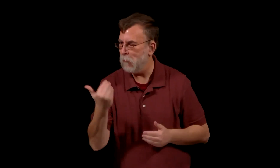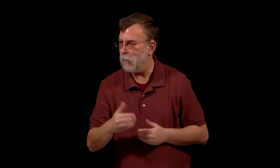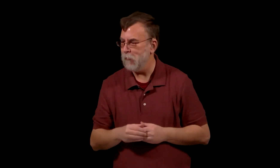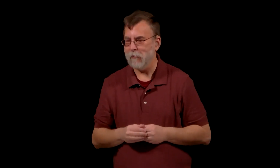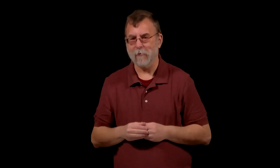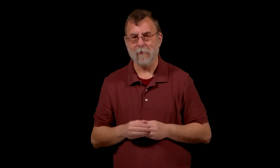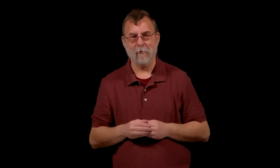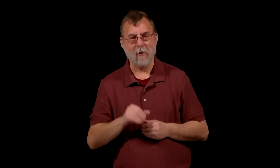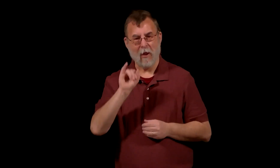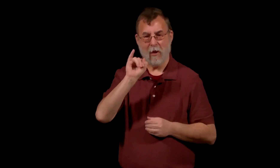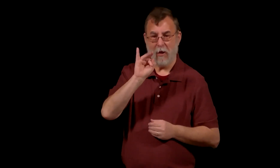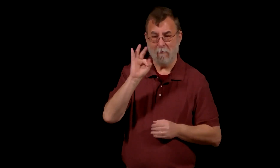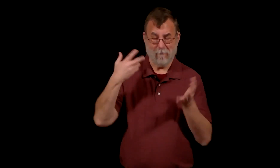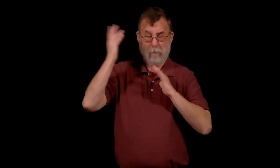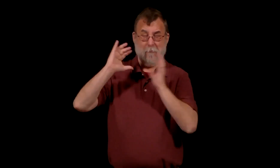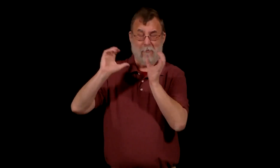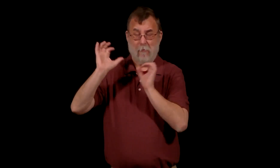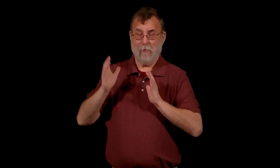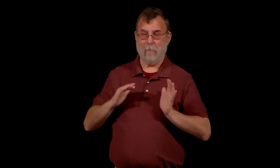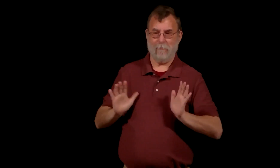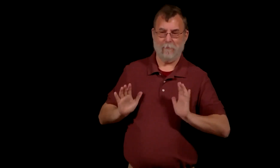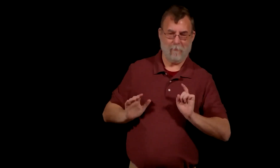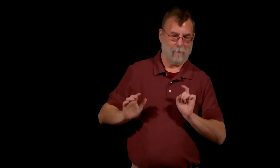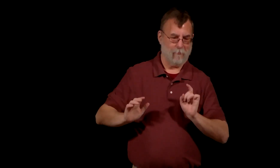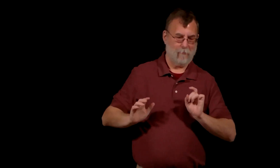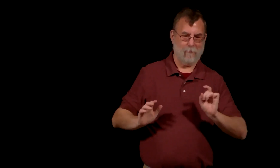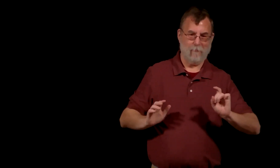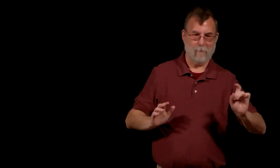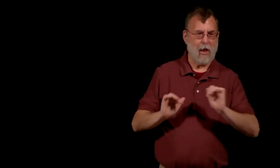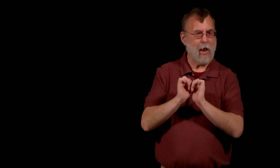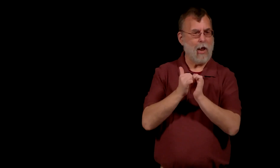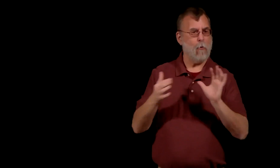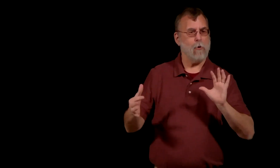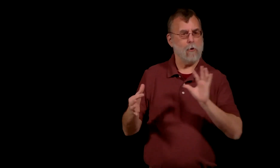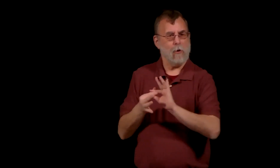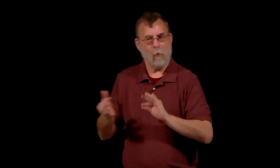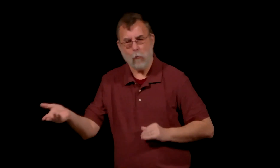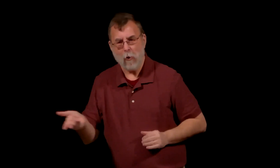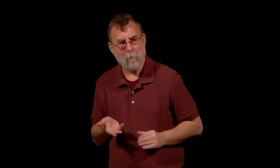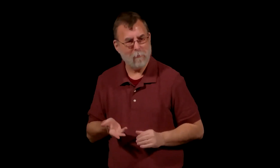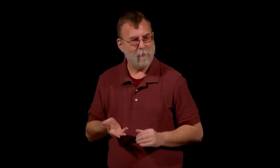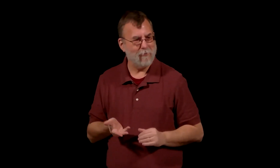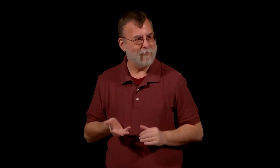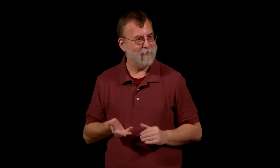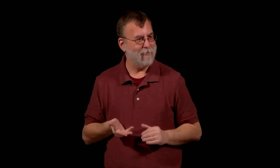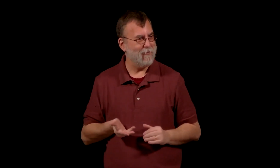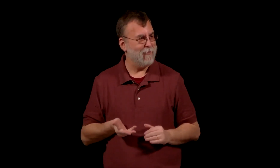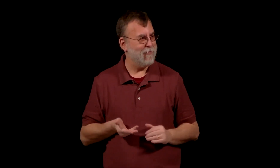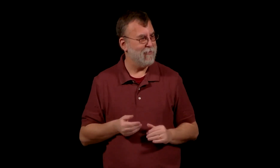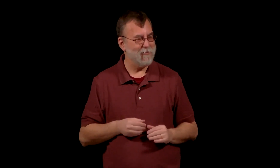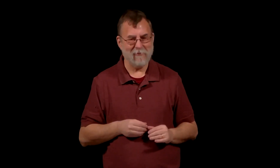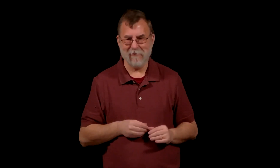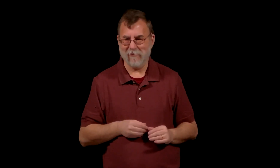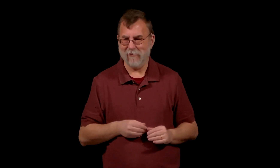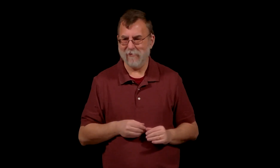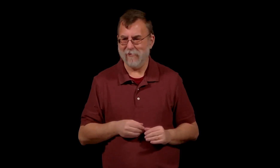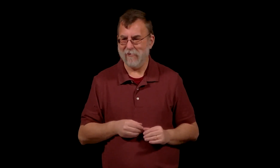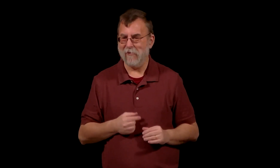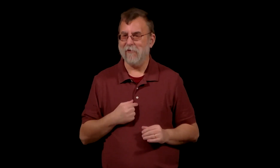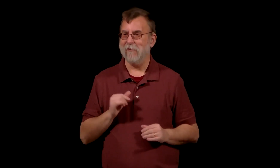connection, to make that relationship better. If there's a lot of social engagement going on, I might